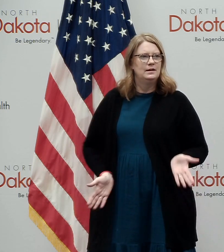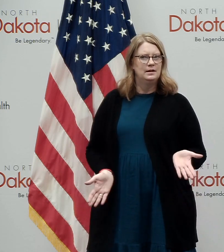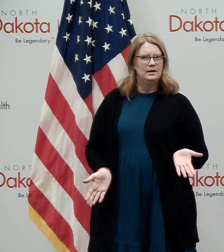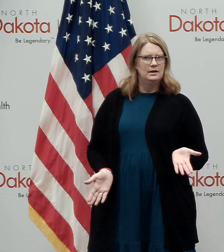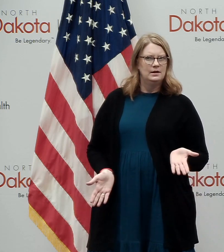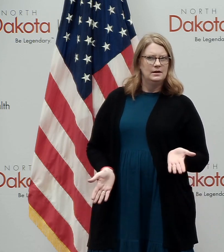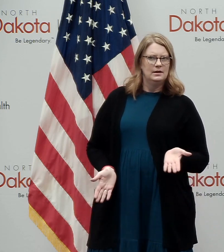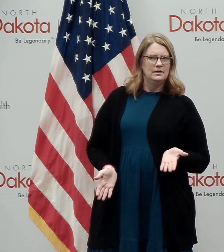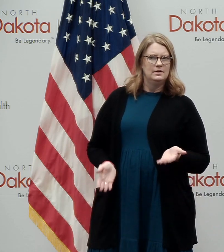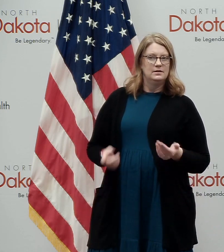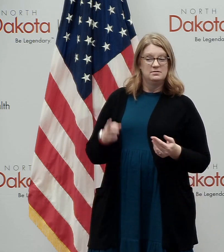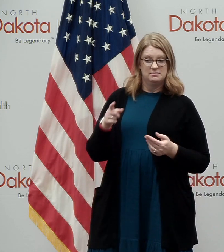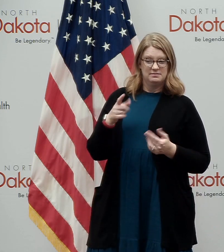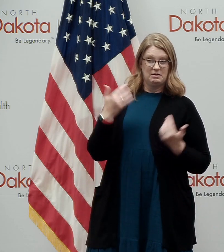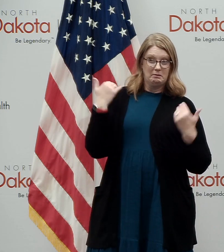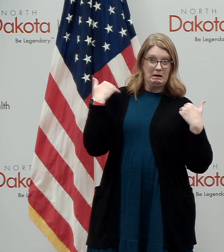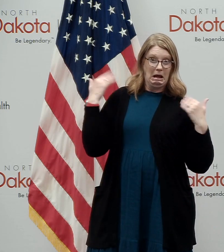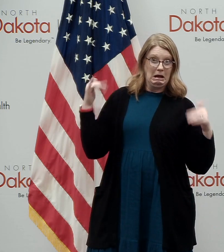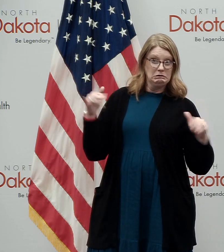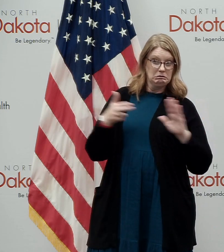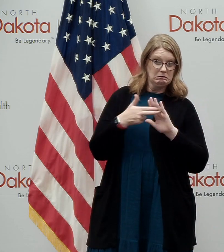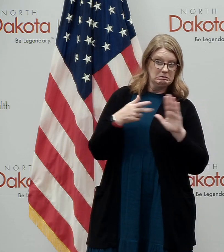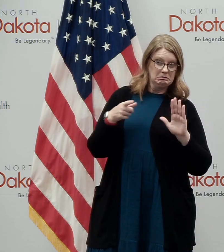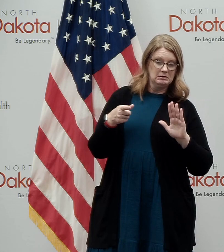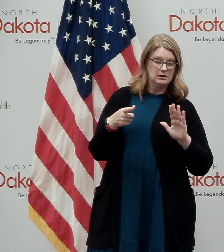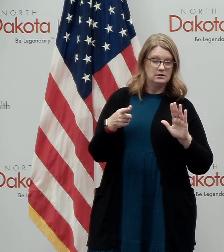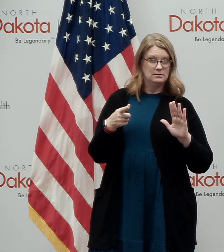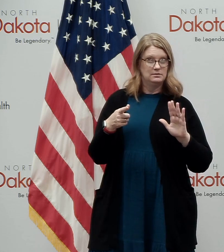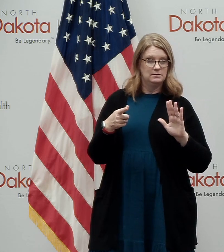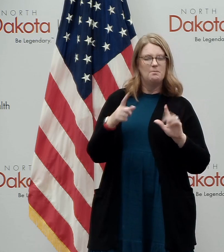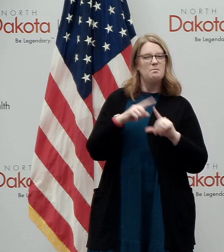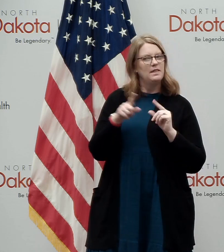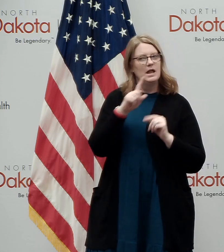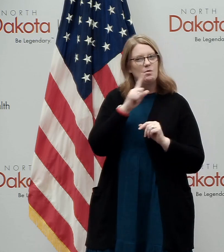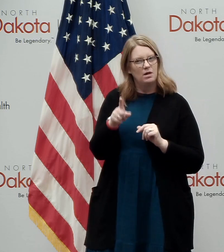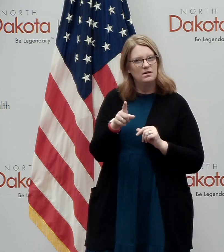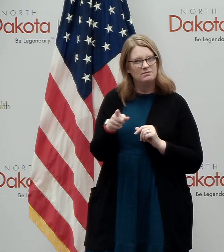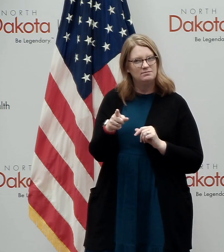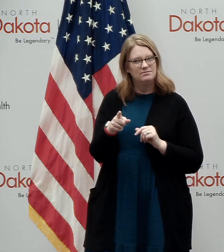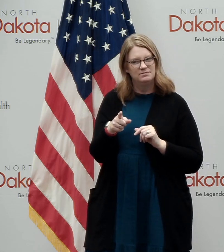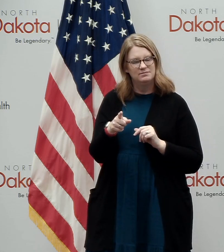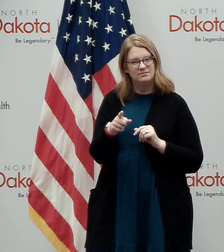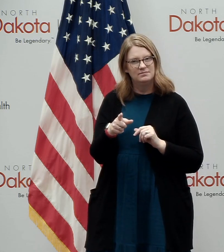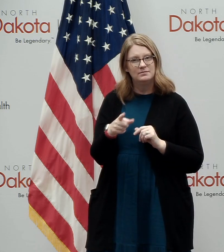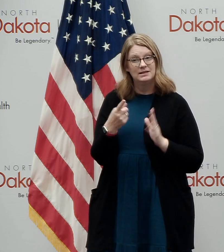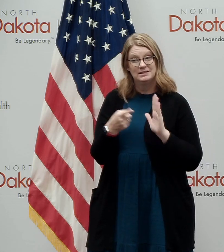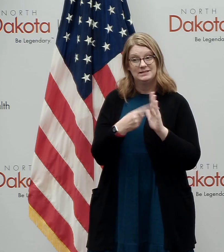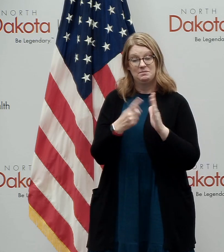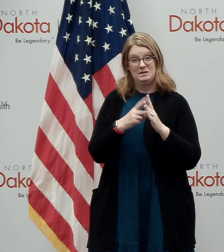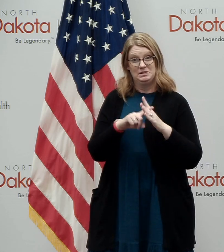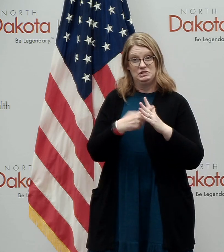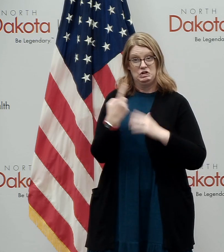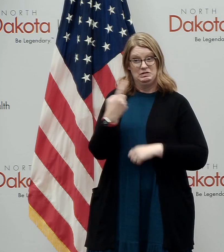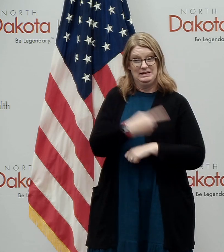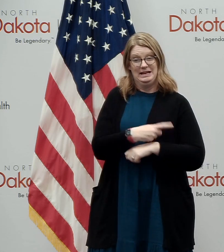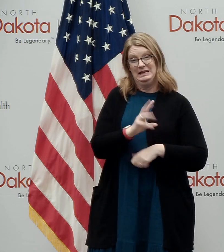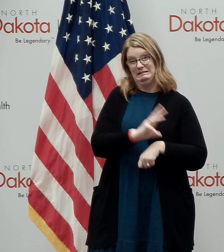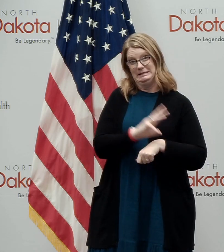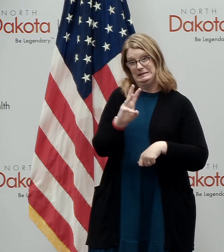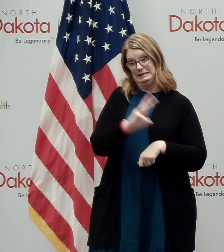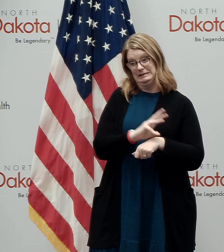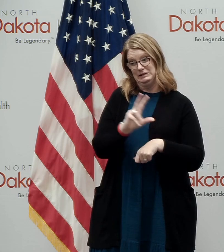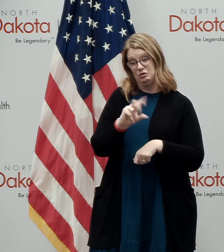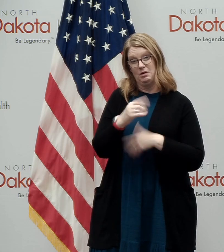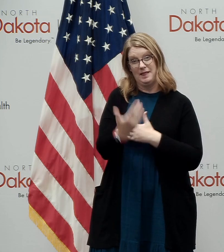they're angels, but they really are. They start their day sometimes at 6 o'clock, 6:30